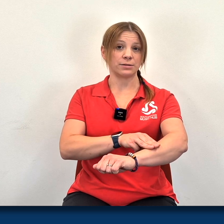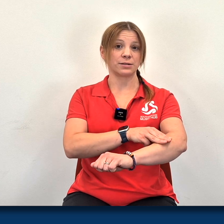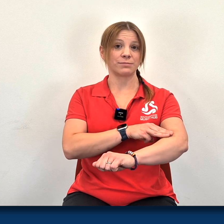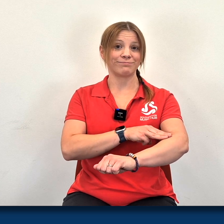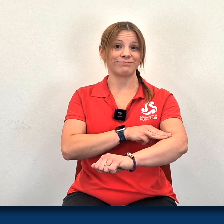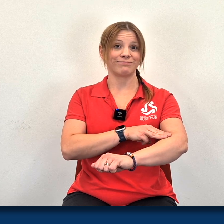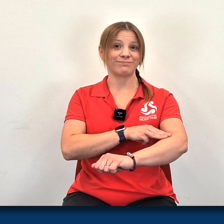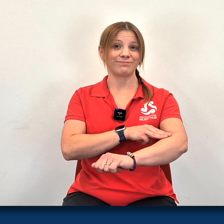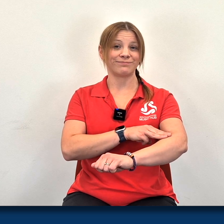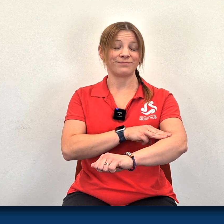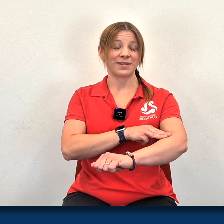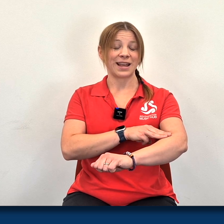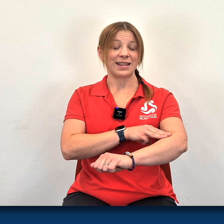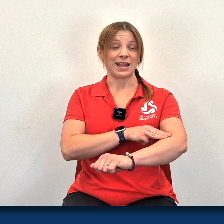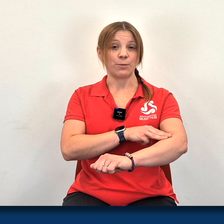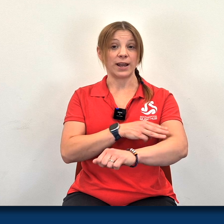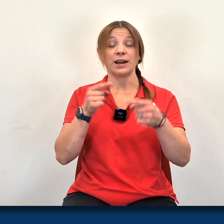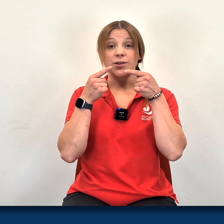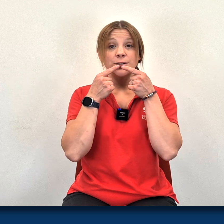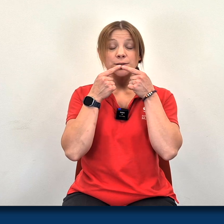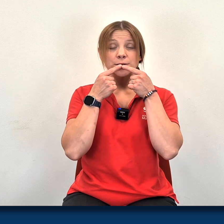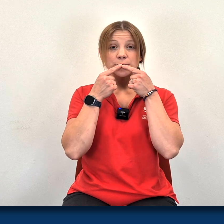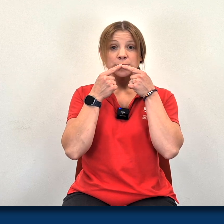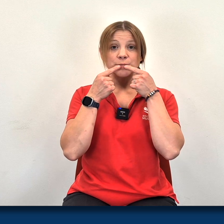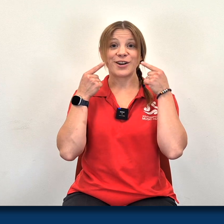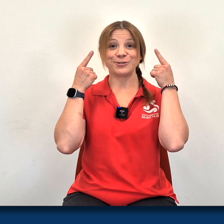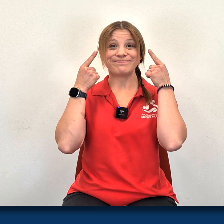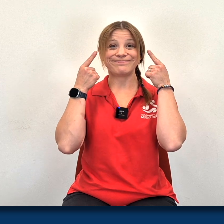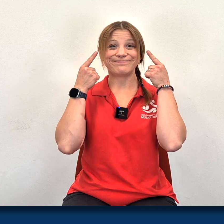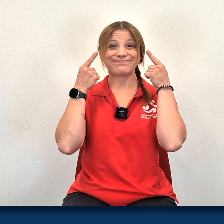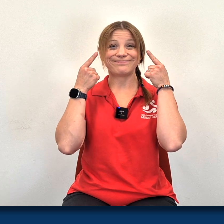miles. Then we have smile,